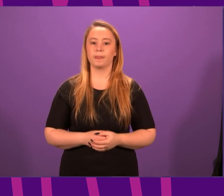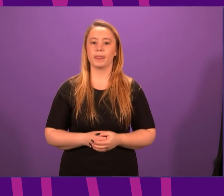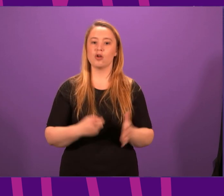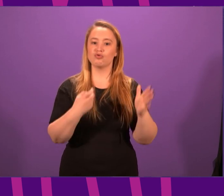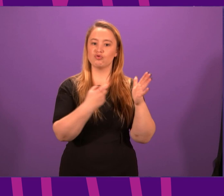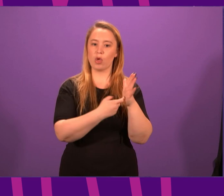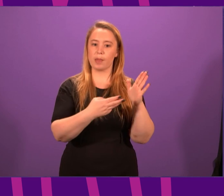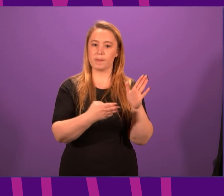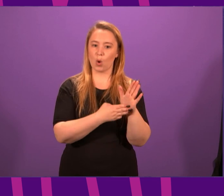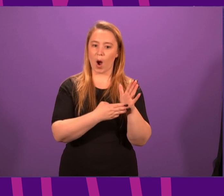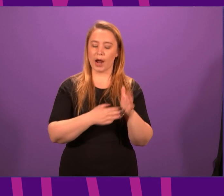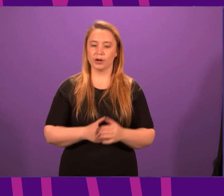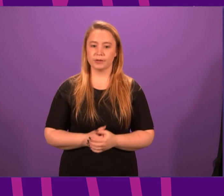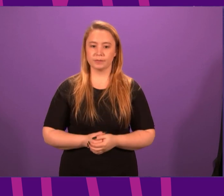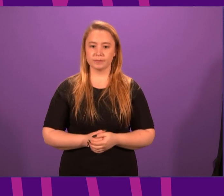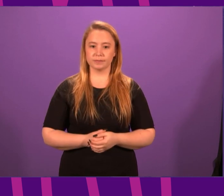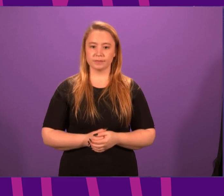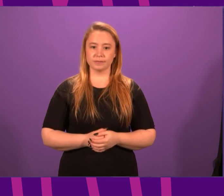Whittle.